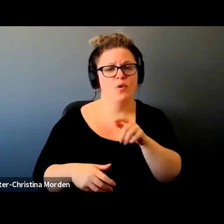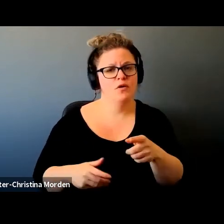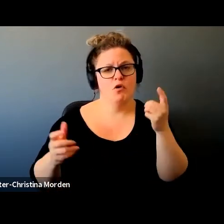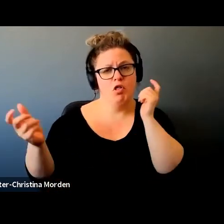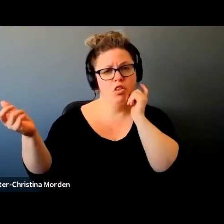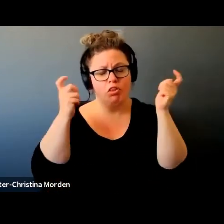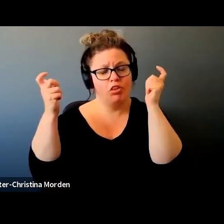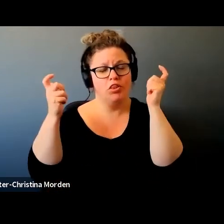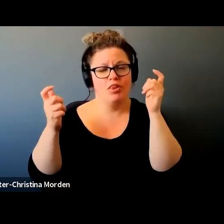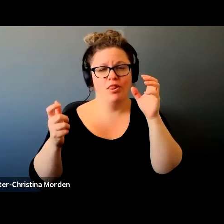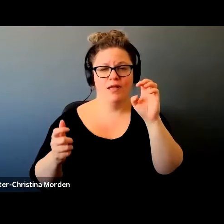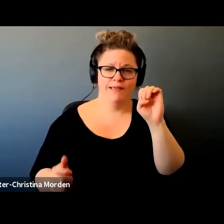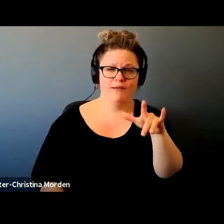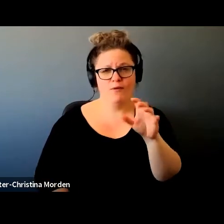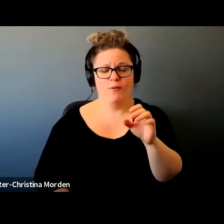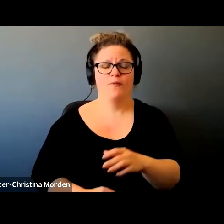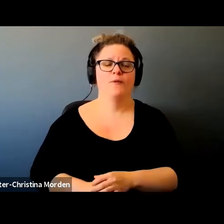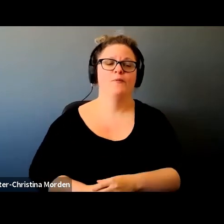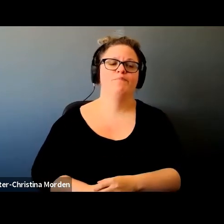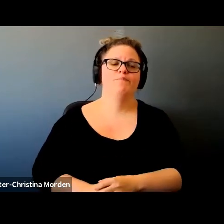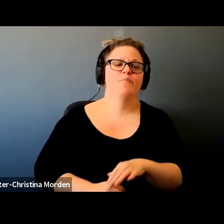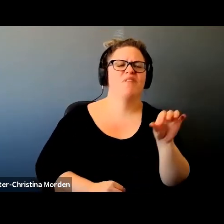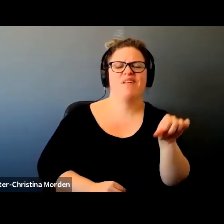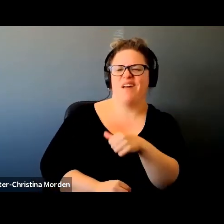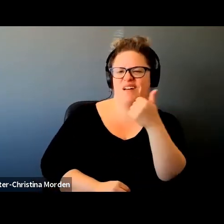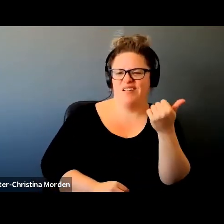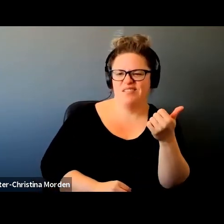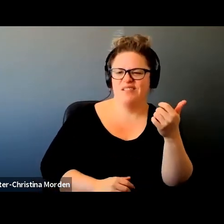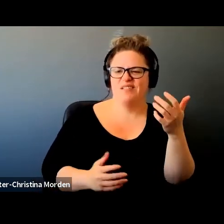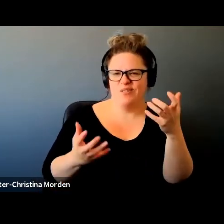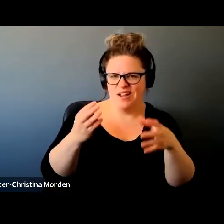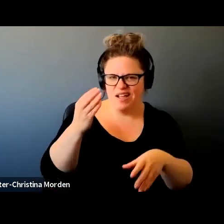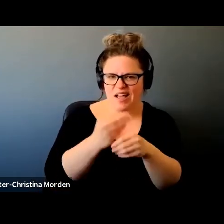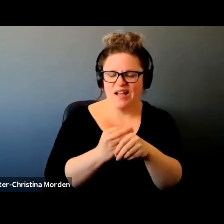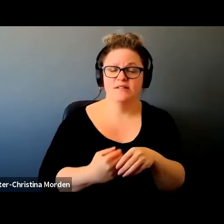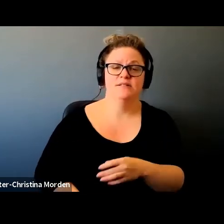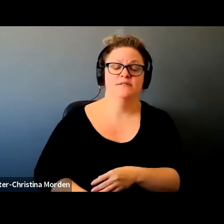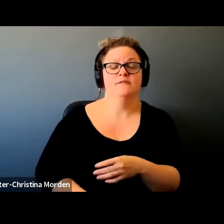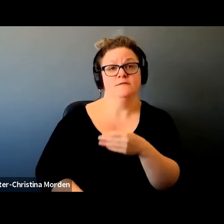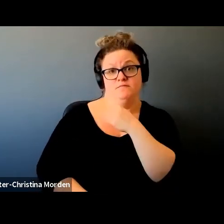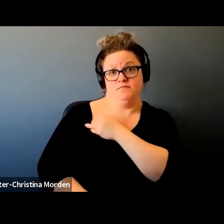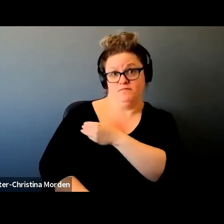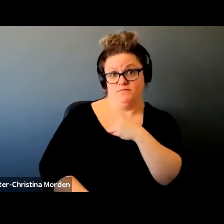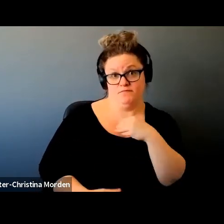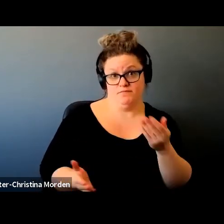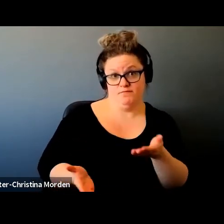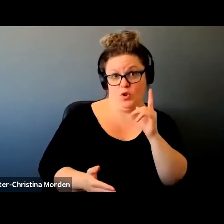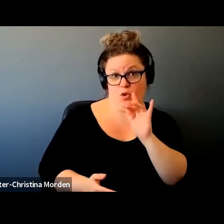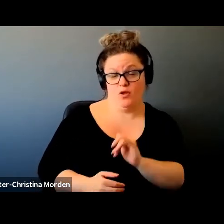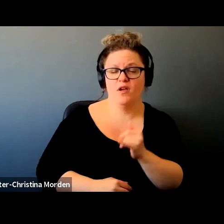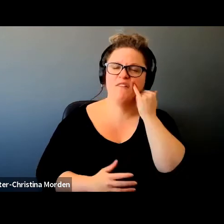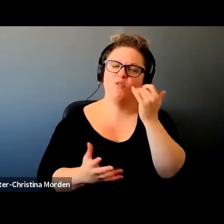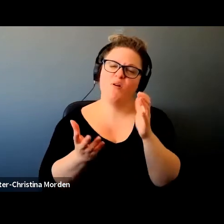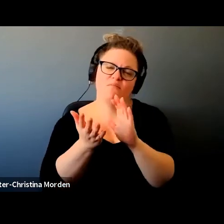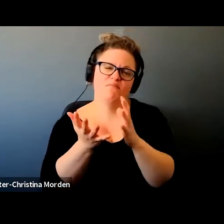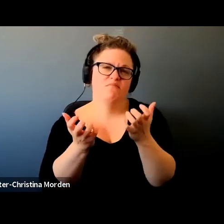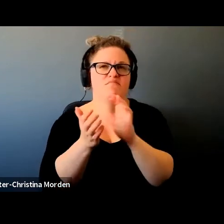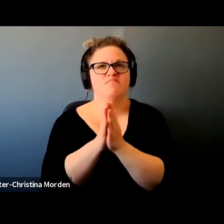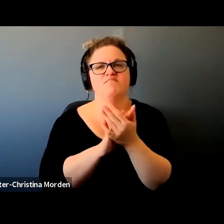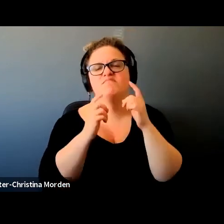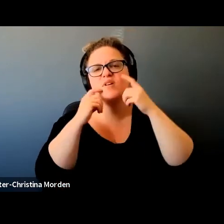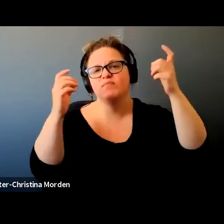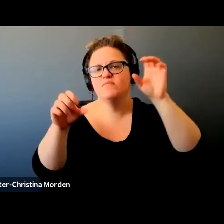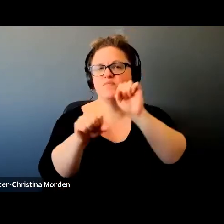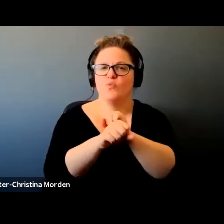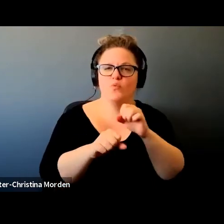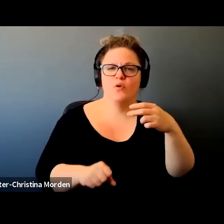ego. Another thing I might want to just say is, like, the realities of Manitoba is, if you want to be a movie star or a Broadway star or an